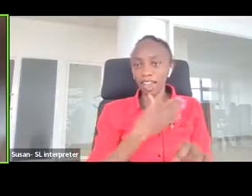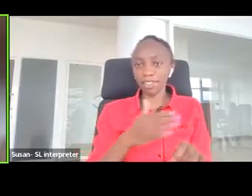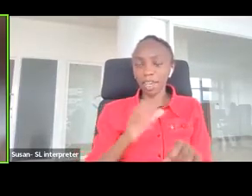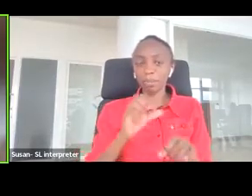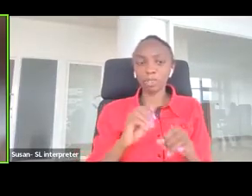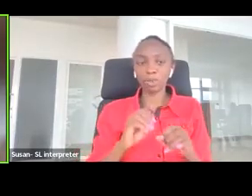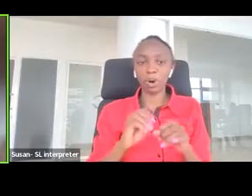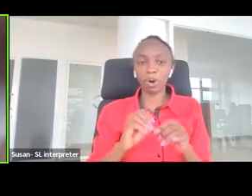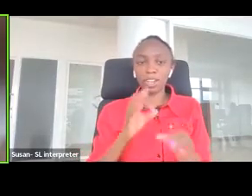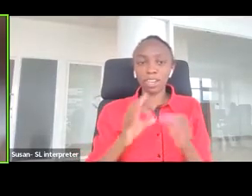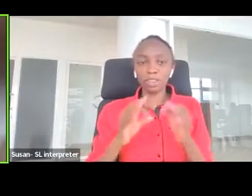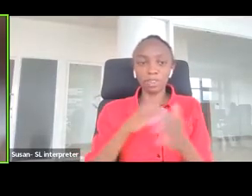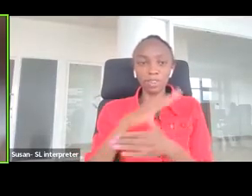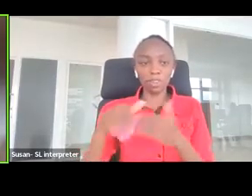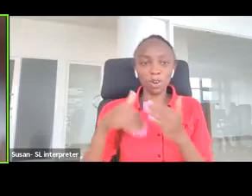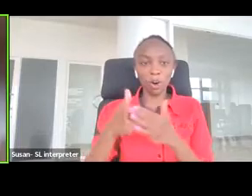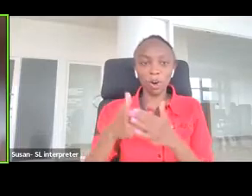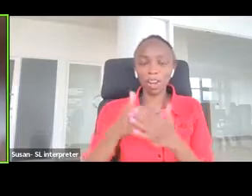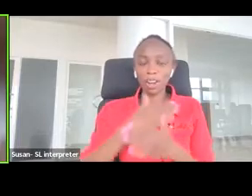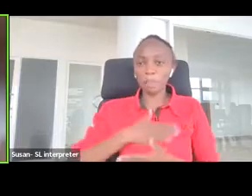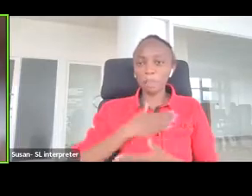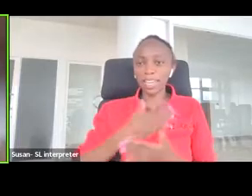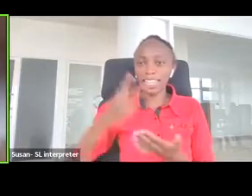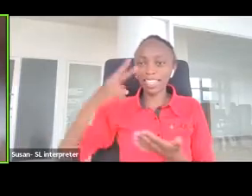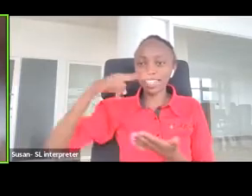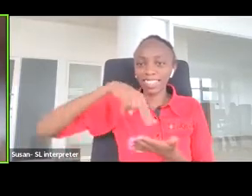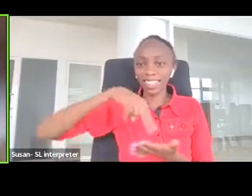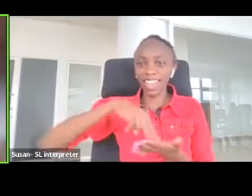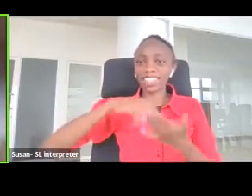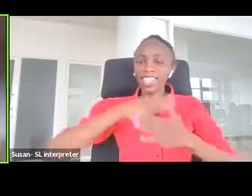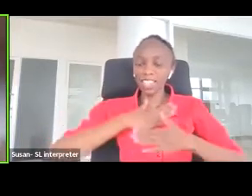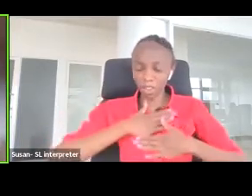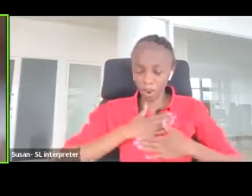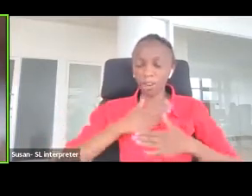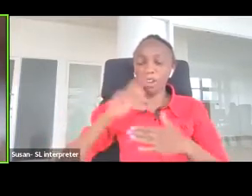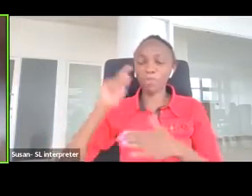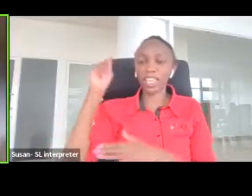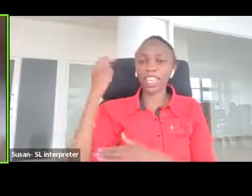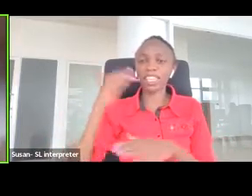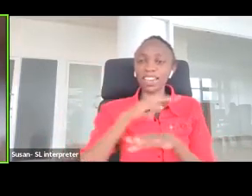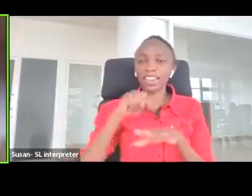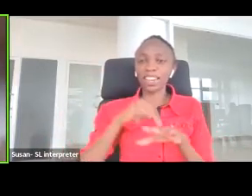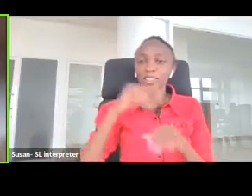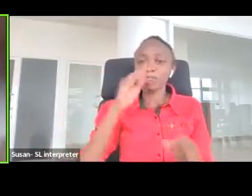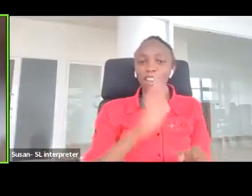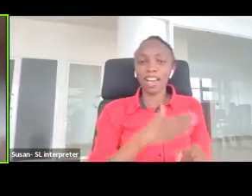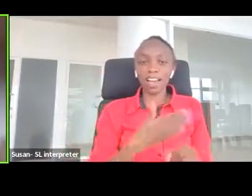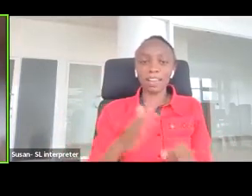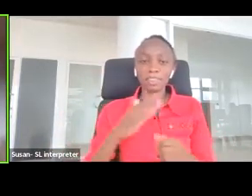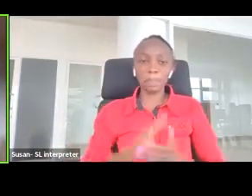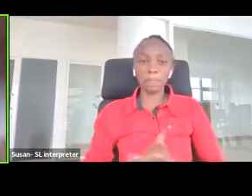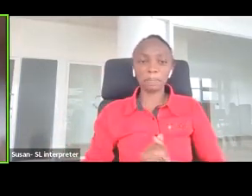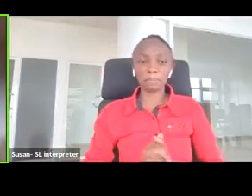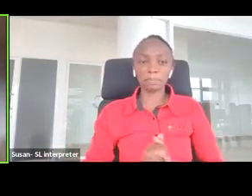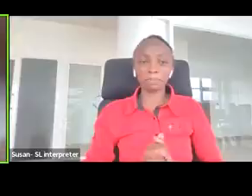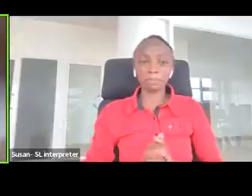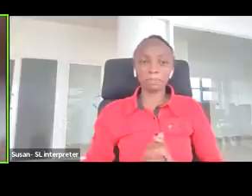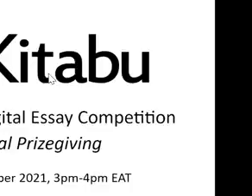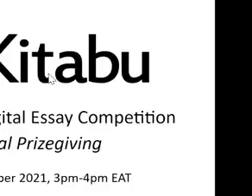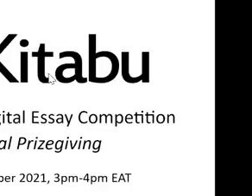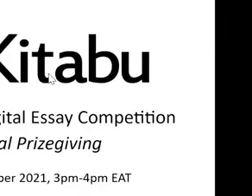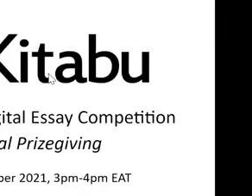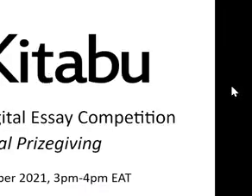please stand up and in honor of the Kenya national anthem. So back to you,